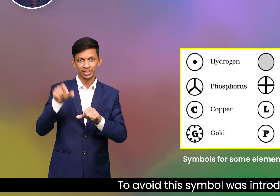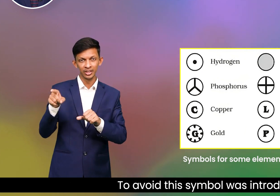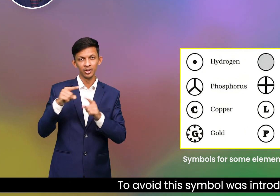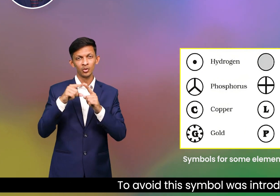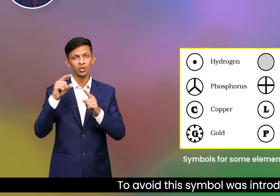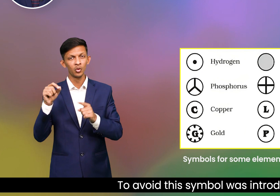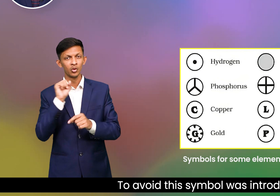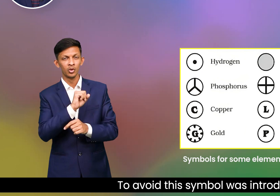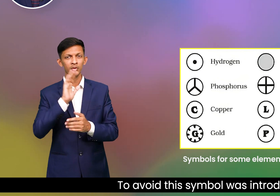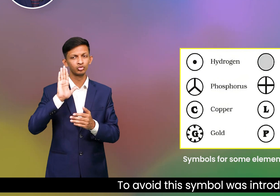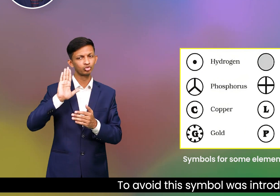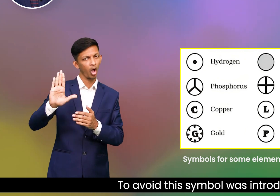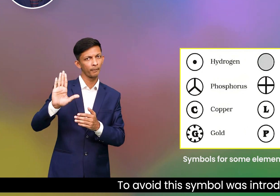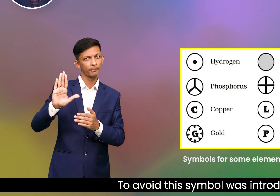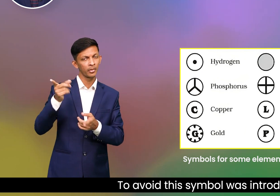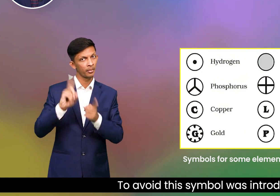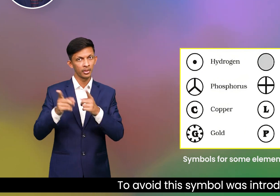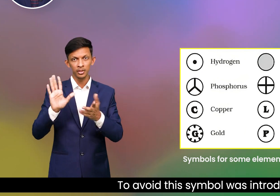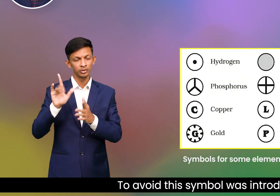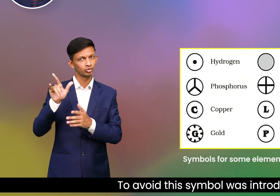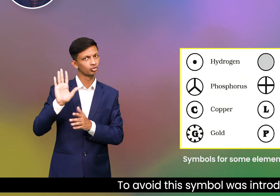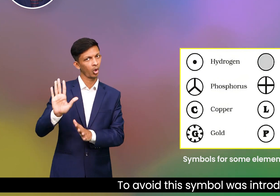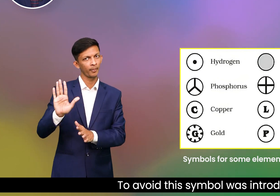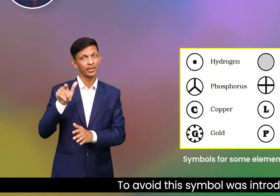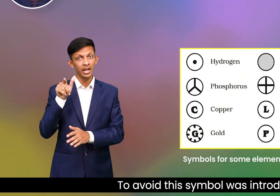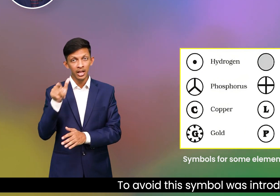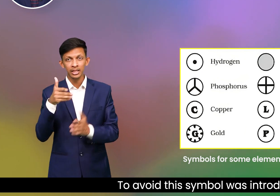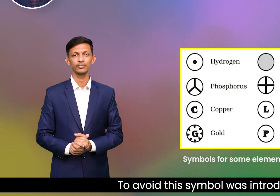To avoid, this symbol was introduced.